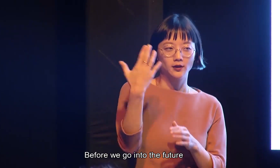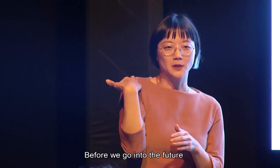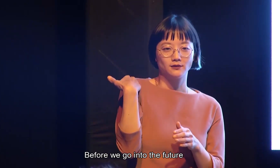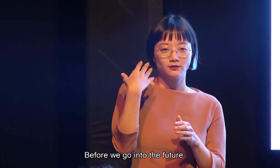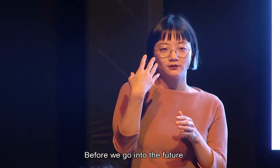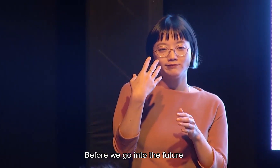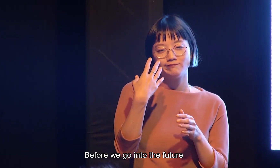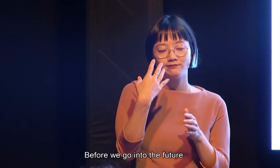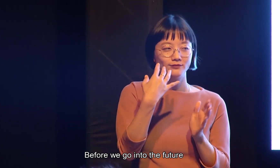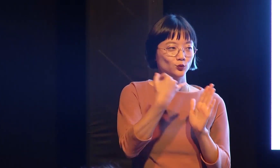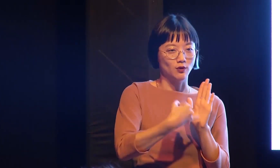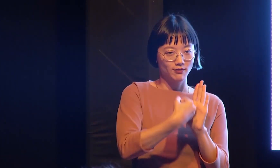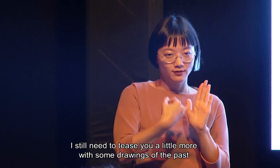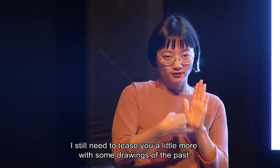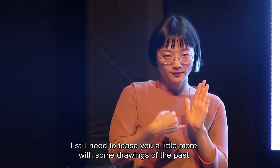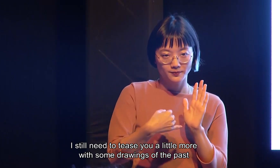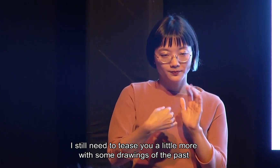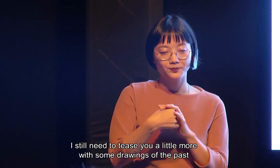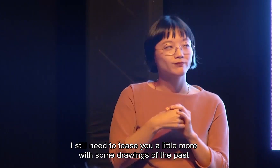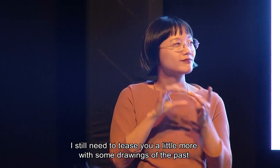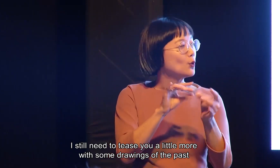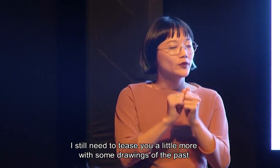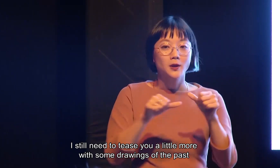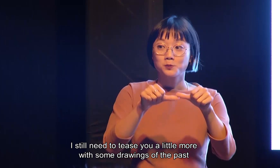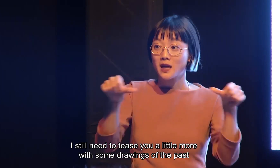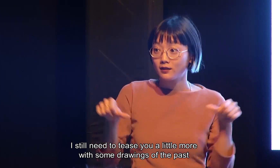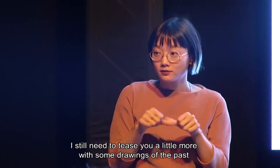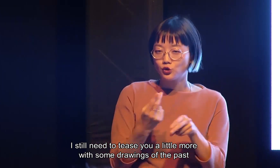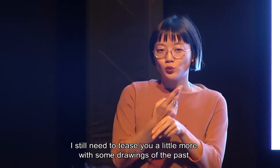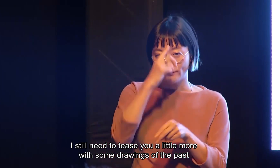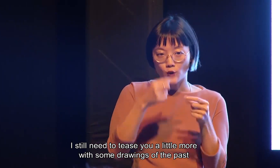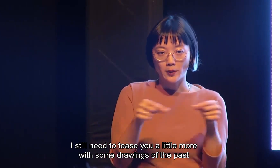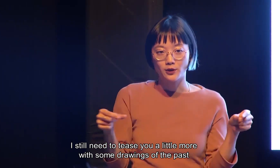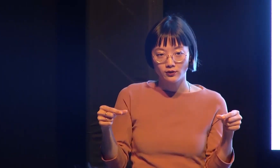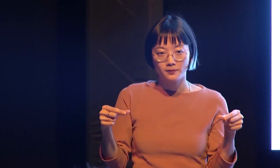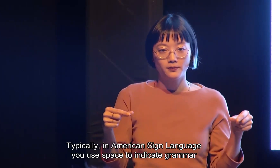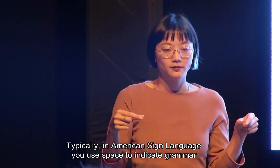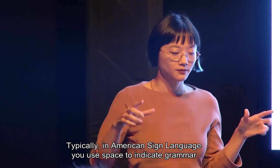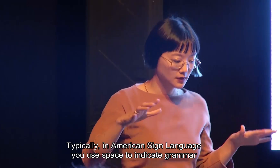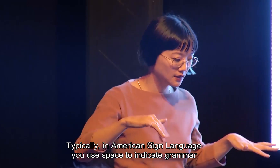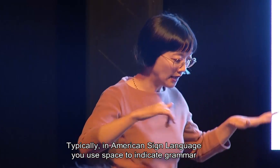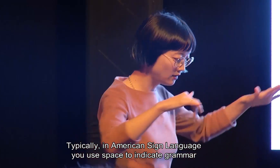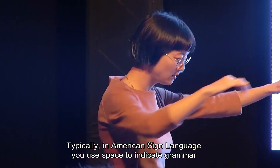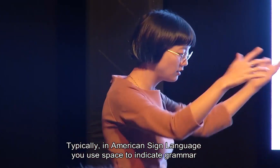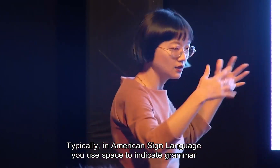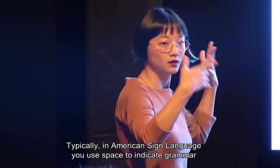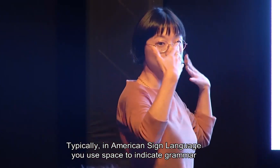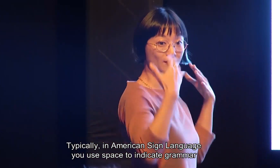we go into the future, I still need to tease you a little bit more with some drawings of the past. Typically in American Sign Language, you use space